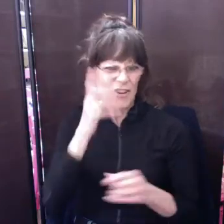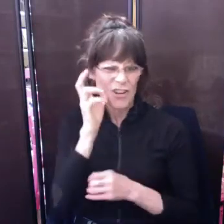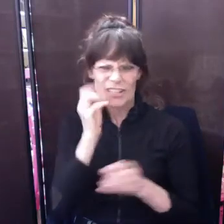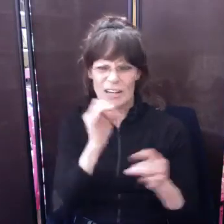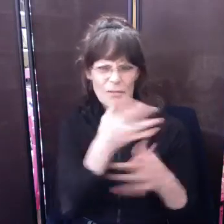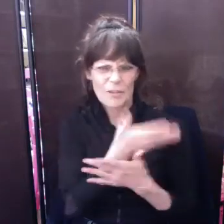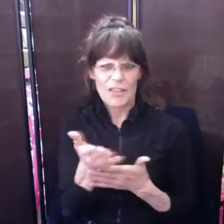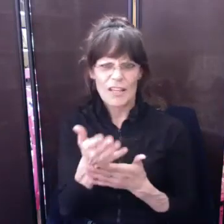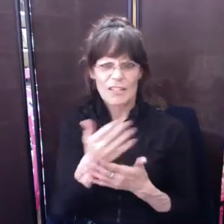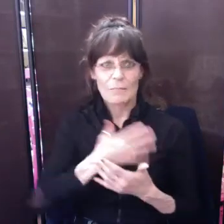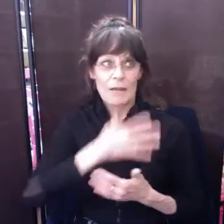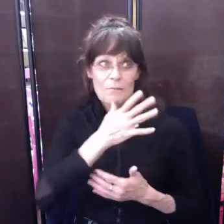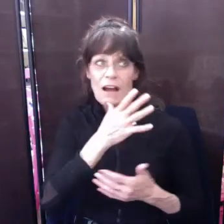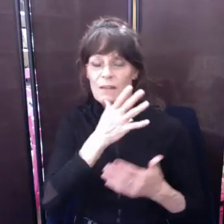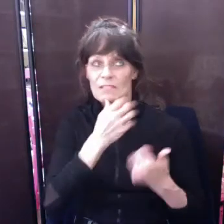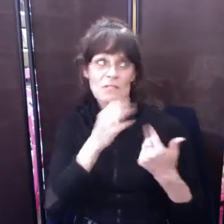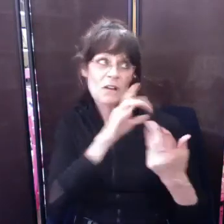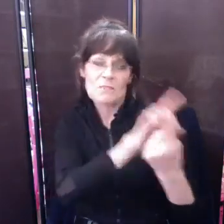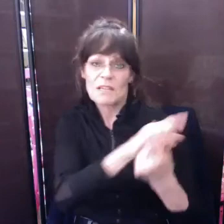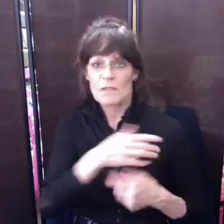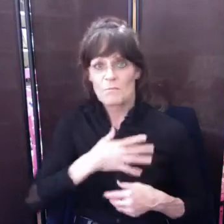didn't want to meet me. My mom is a drunk. My mom was dead.